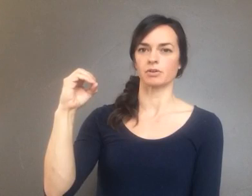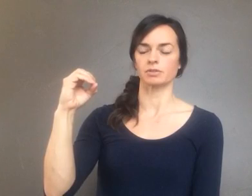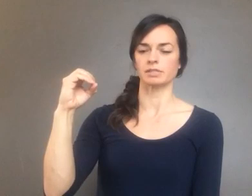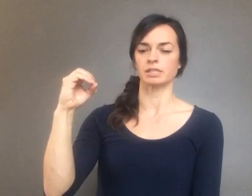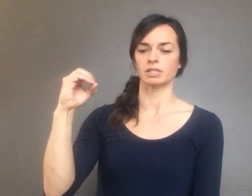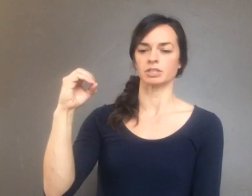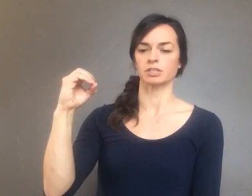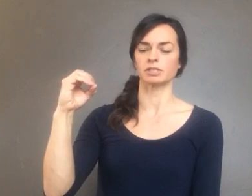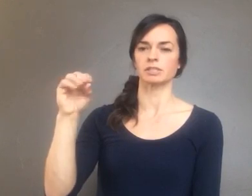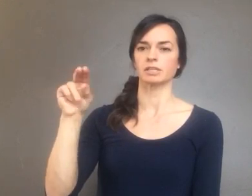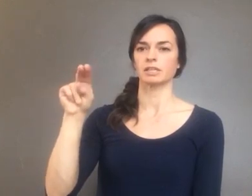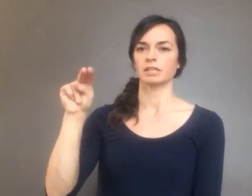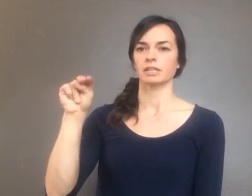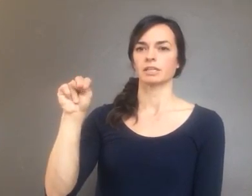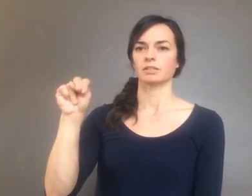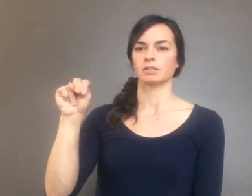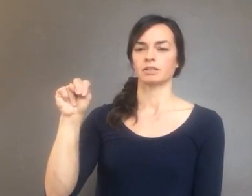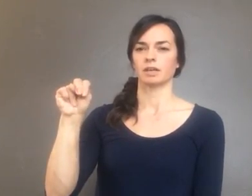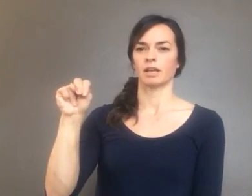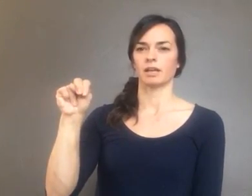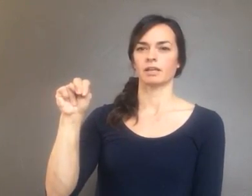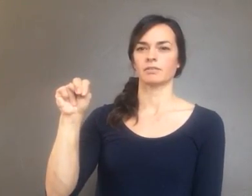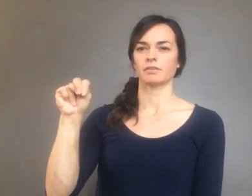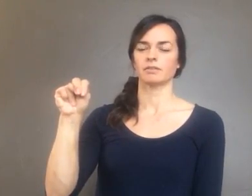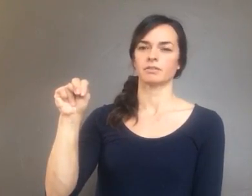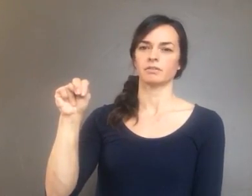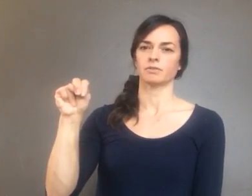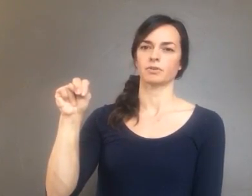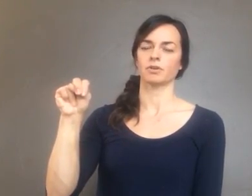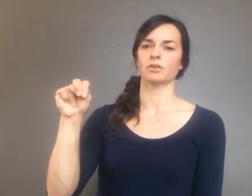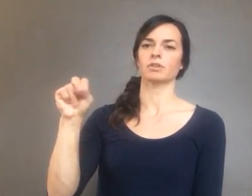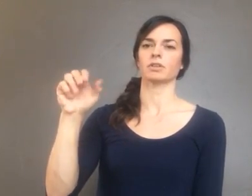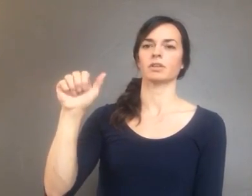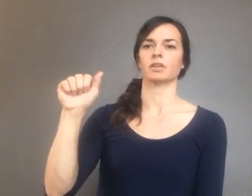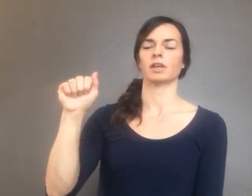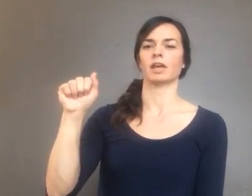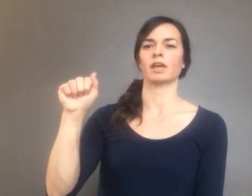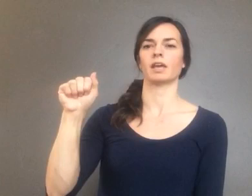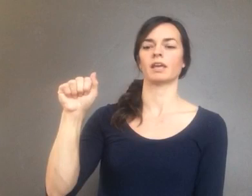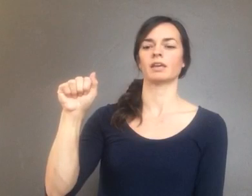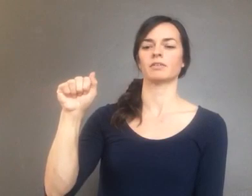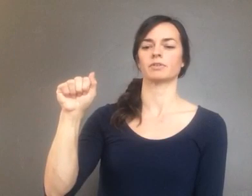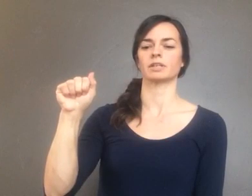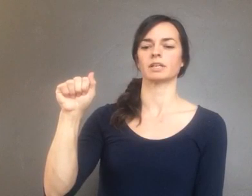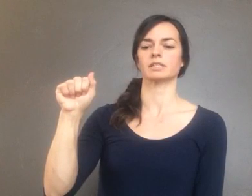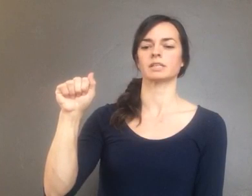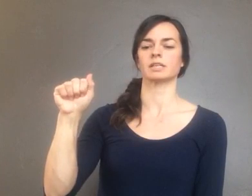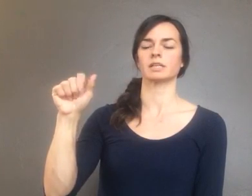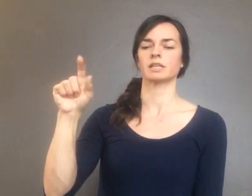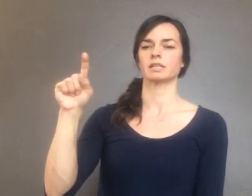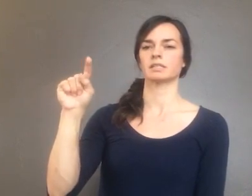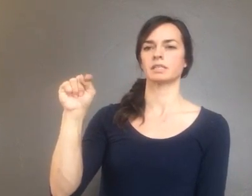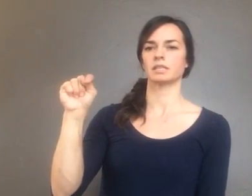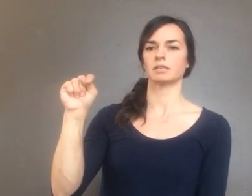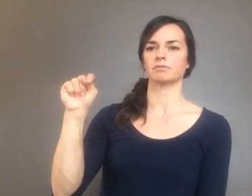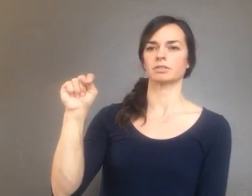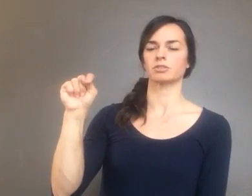those initials. N for North, A for Atlantic, T for